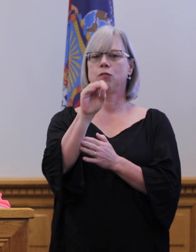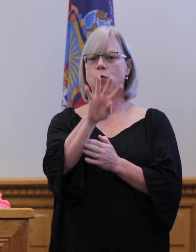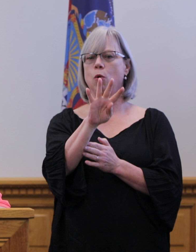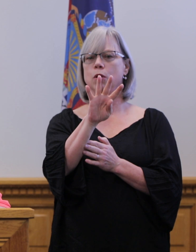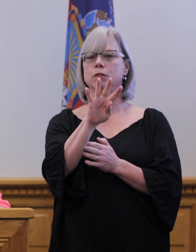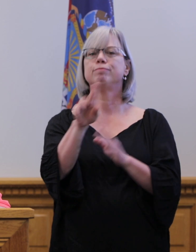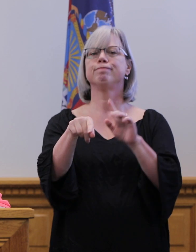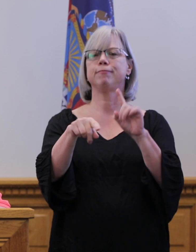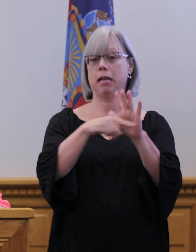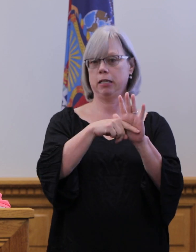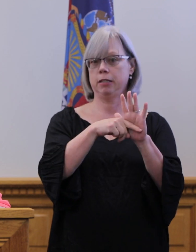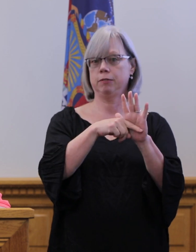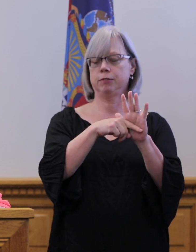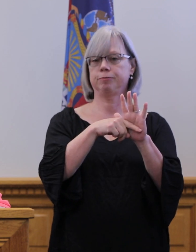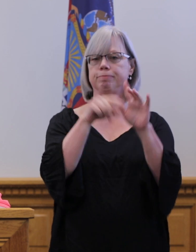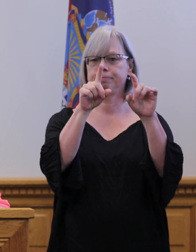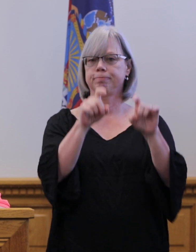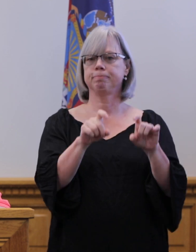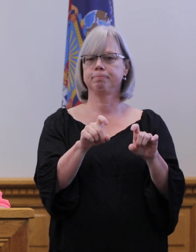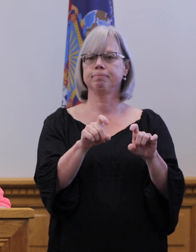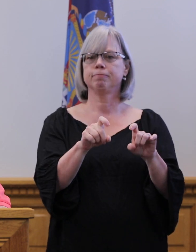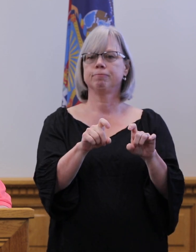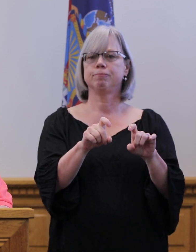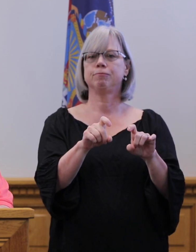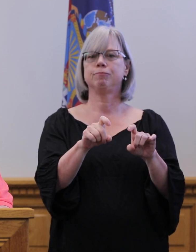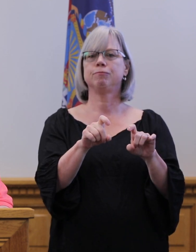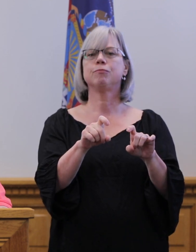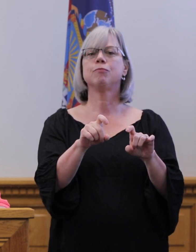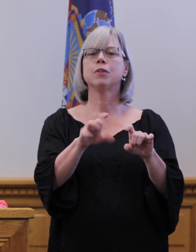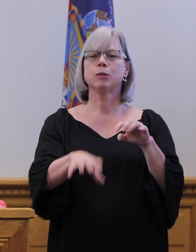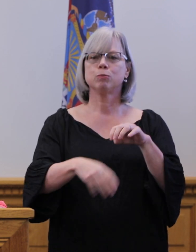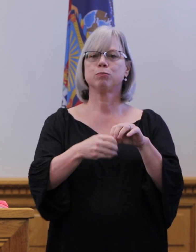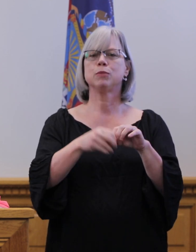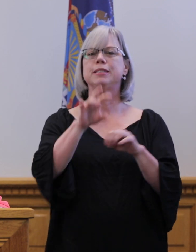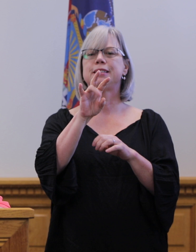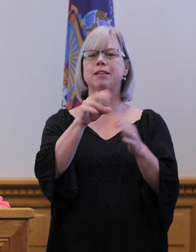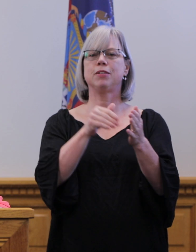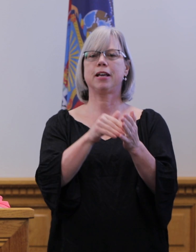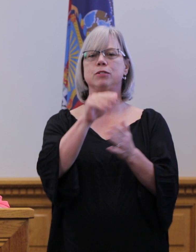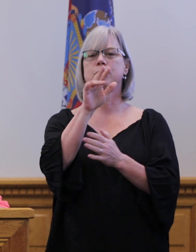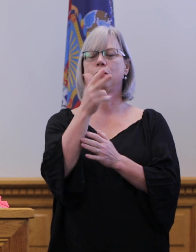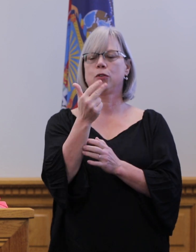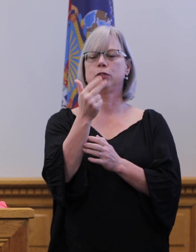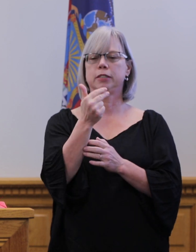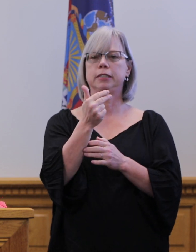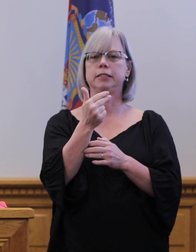176,084 negative test results. We've released 7,013 patients from